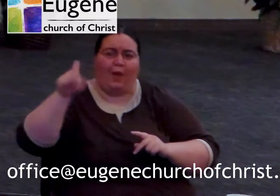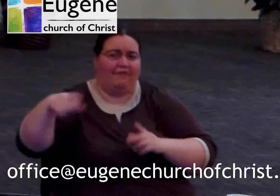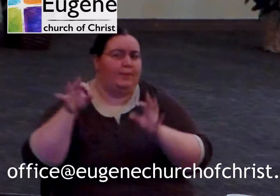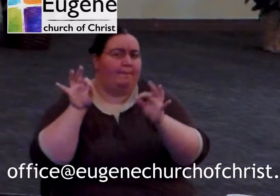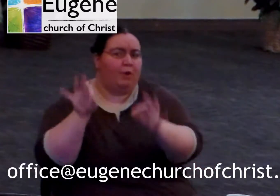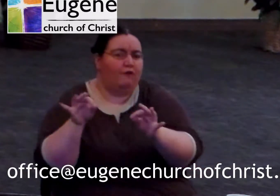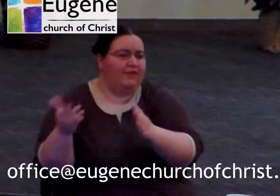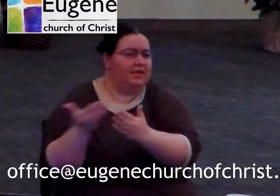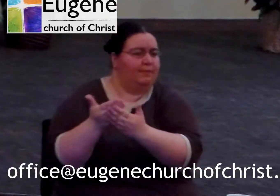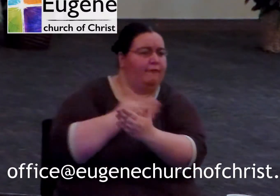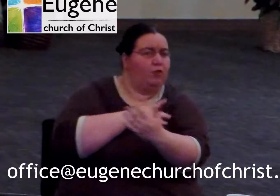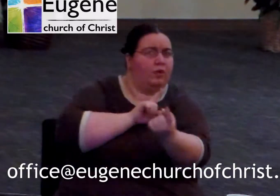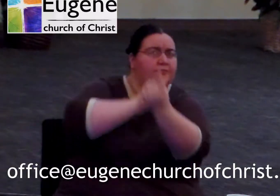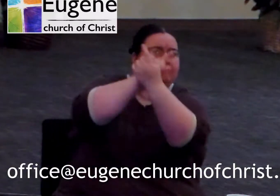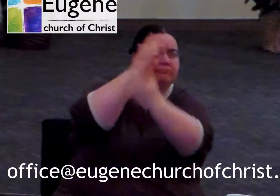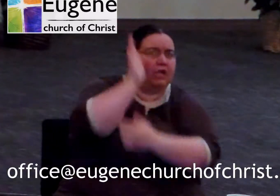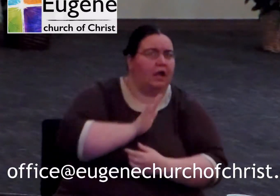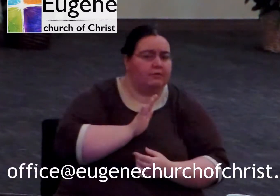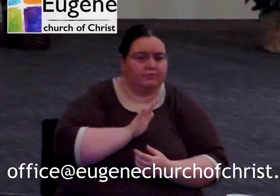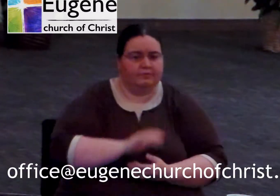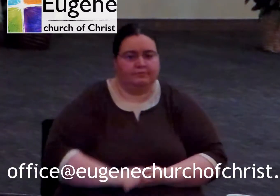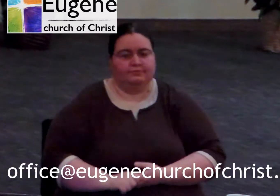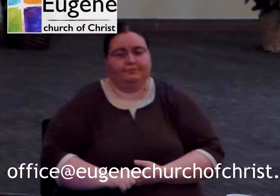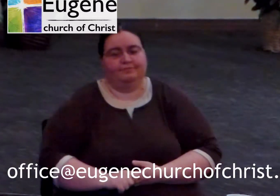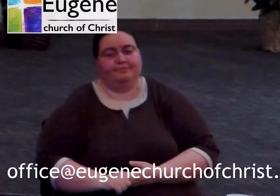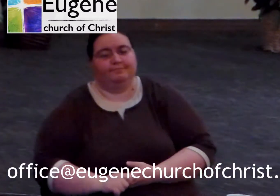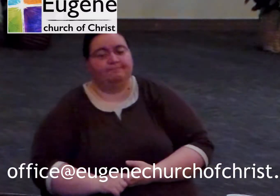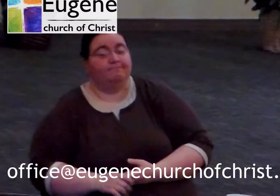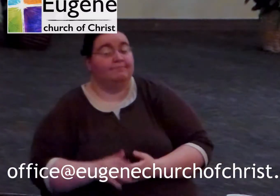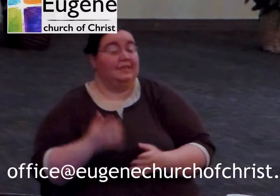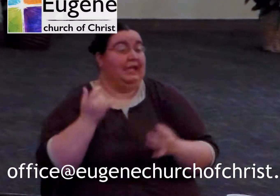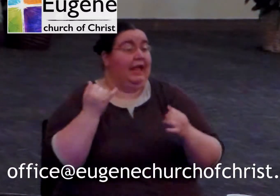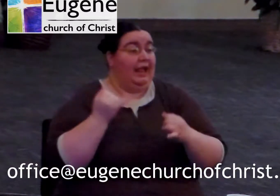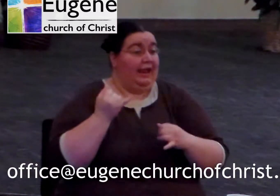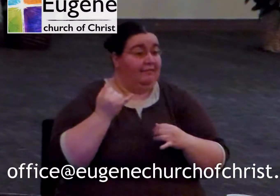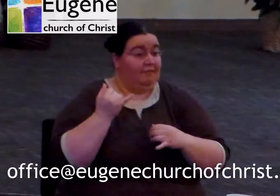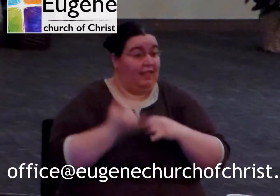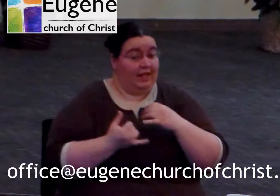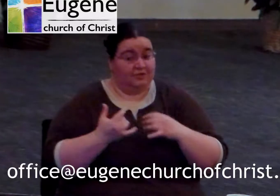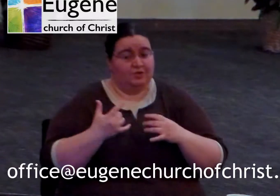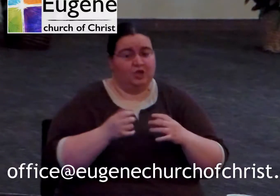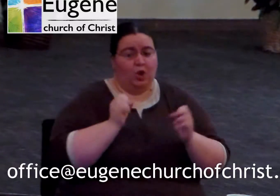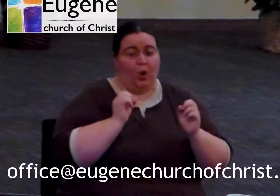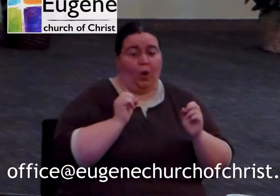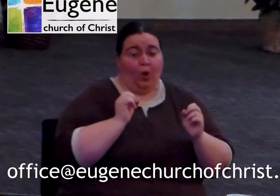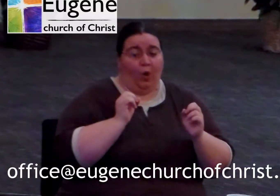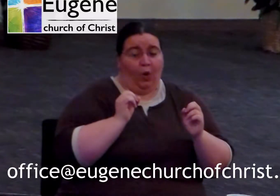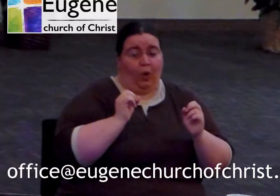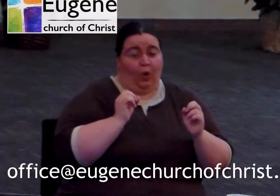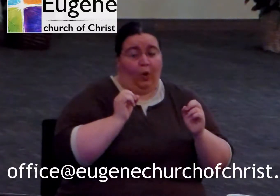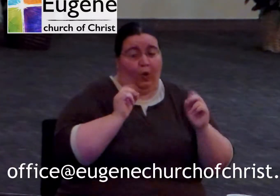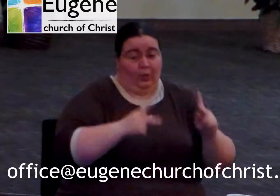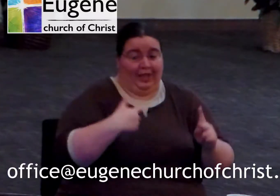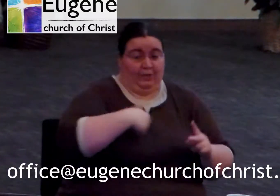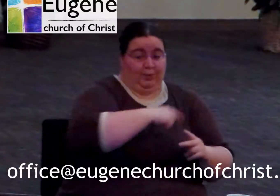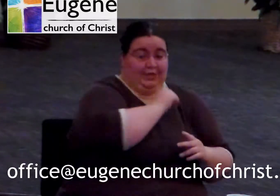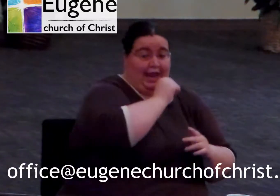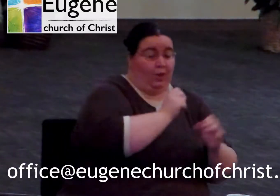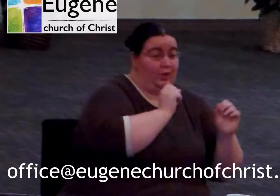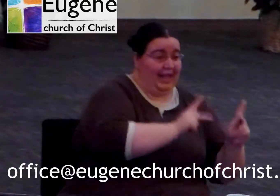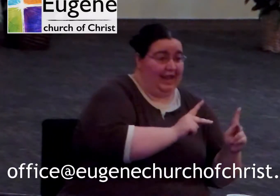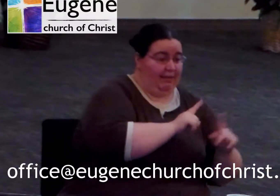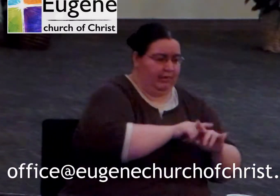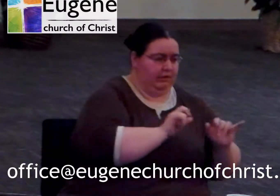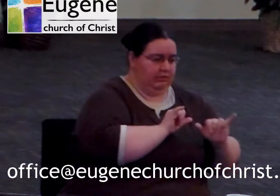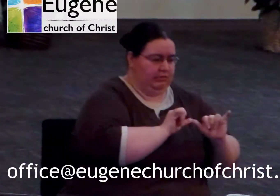as he was sharing his story. And this idea of throwing off things that hinder us, realizing it's okay not to be okay, it's just not okay